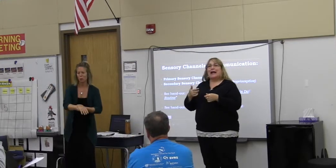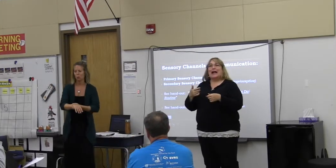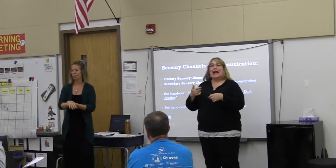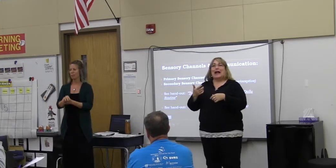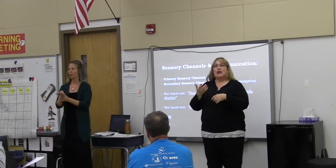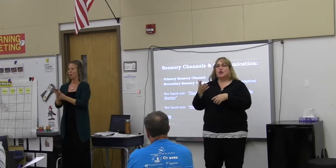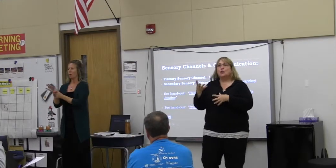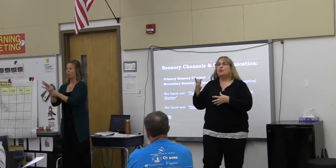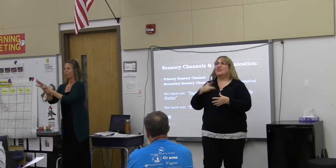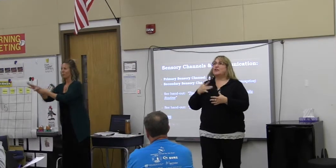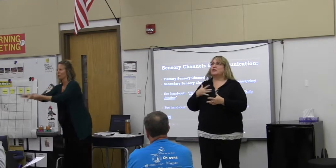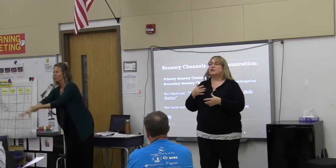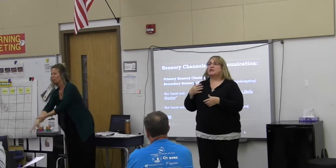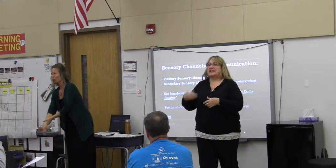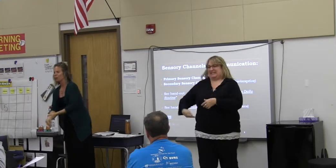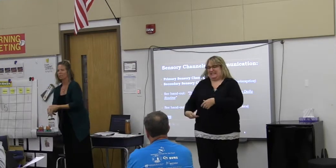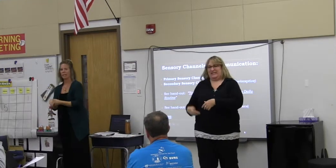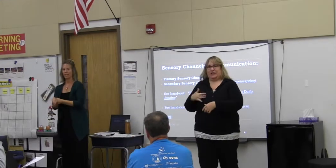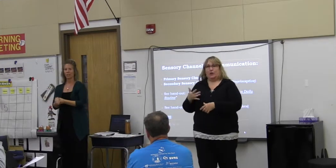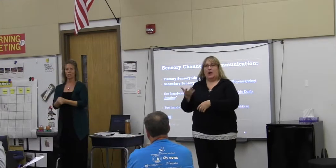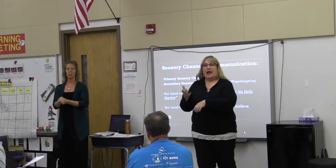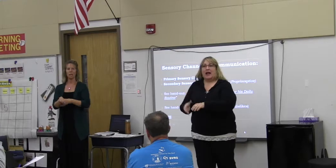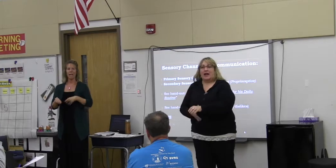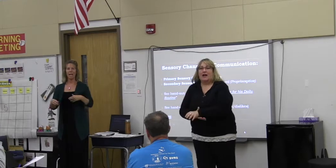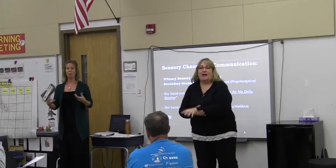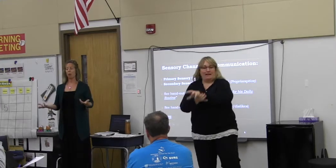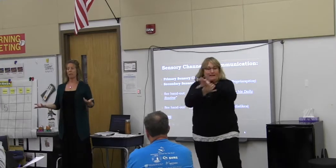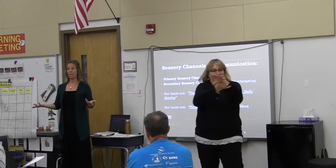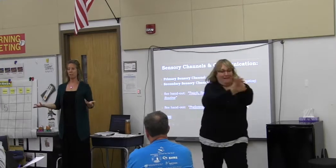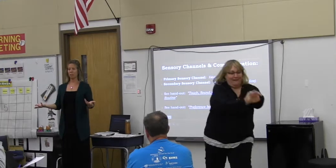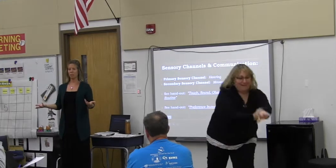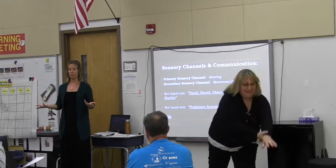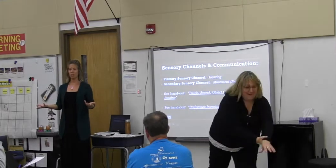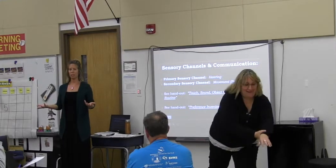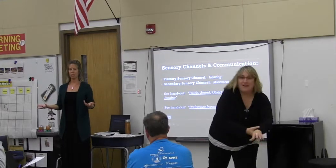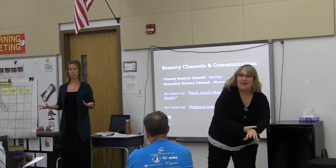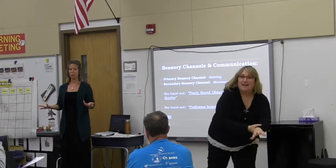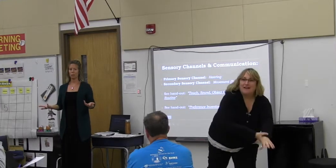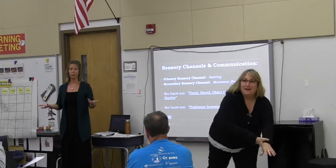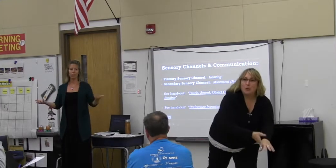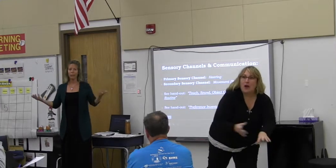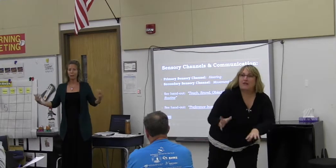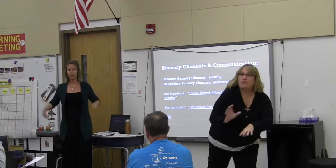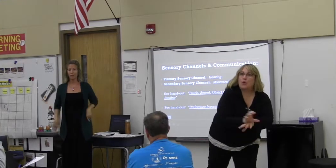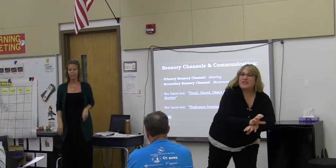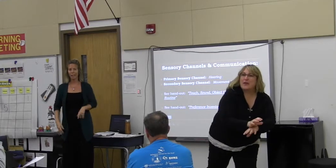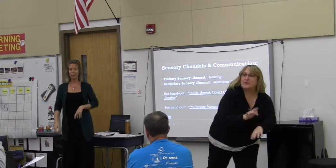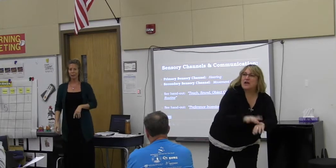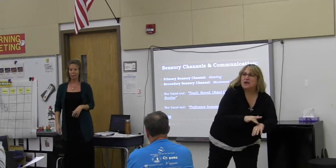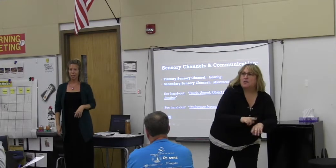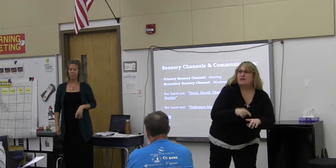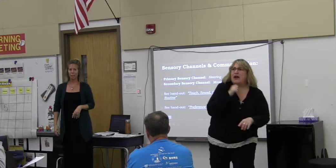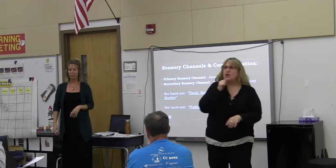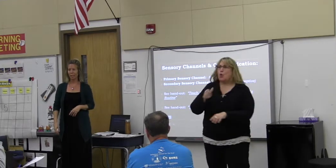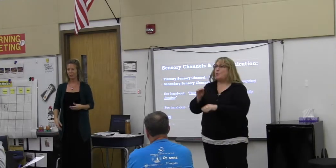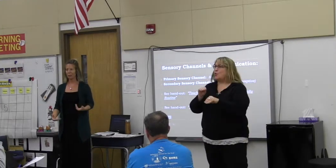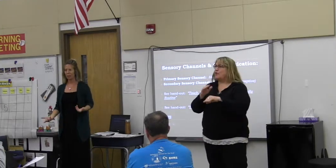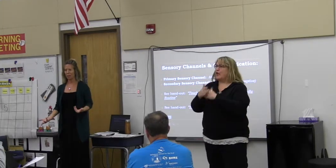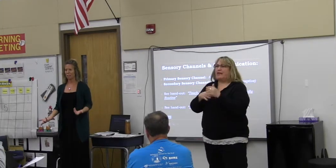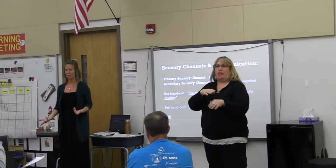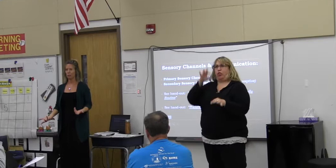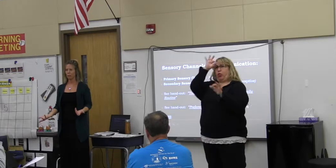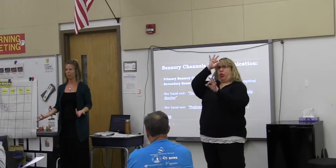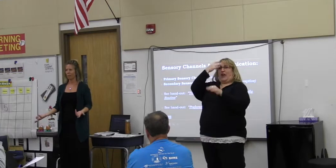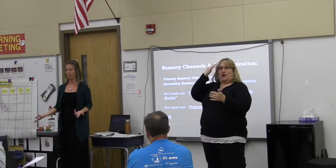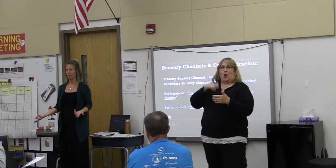on this toy, we want them to explore this texture, and what we naturally think is, well, if I don't move their hand, they're not going to know it's there, they're